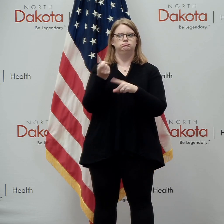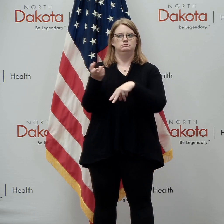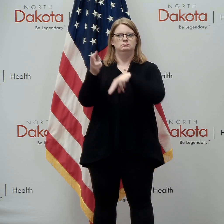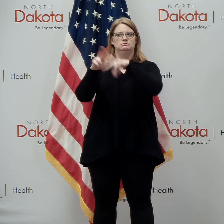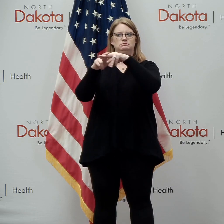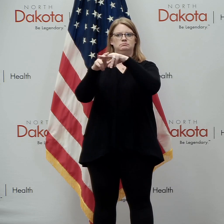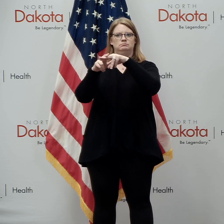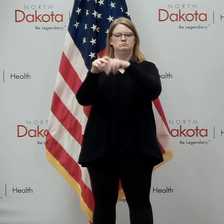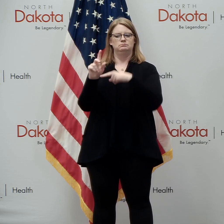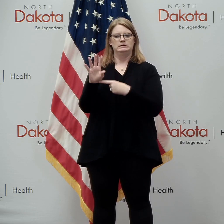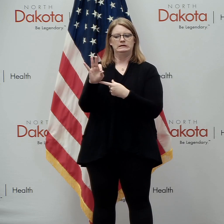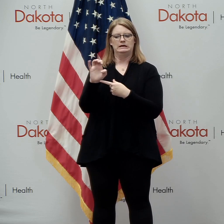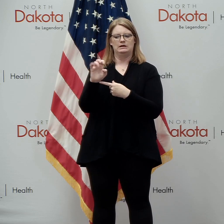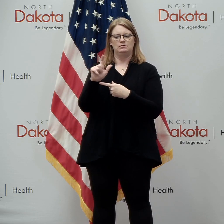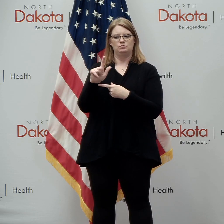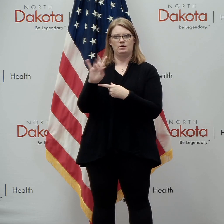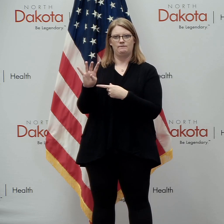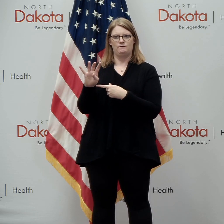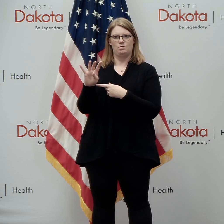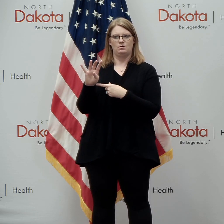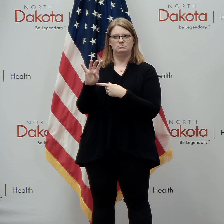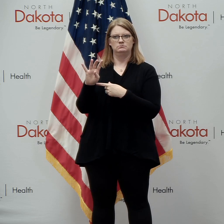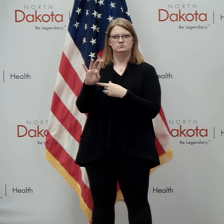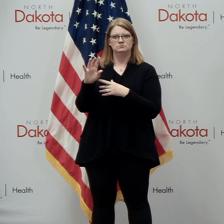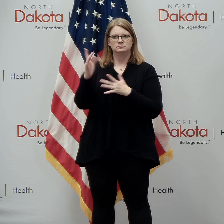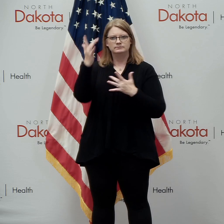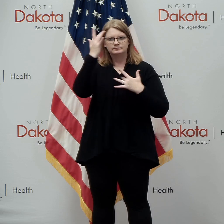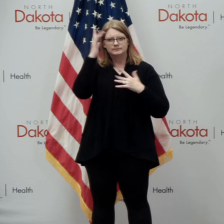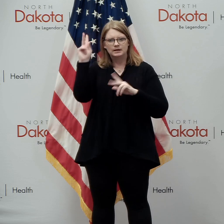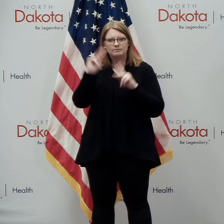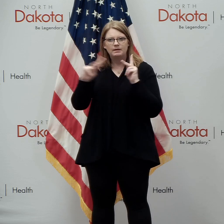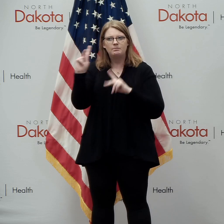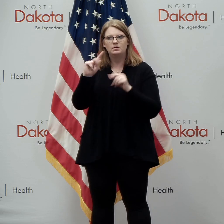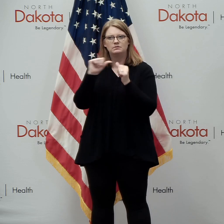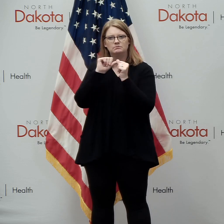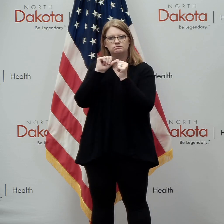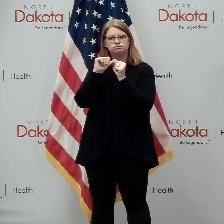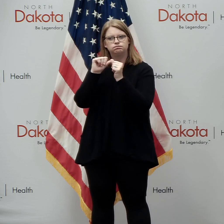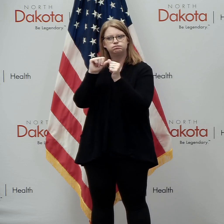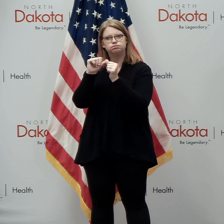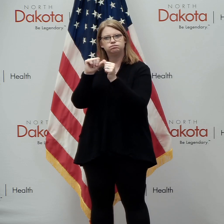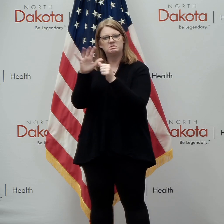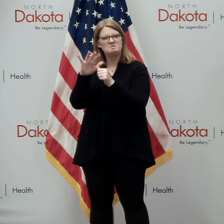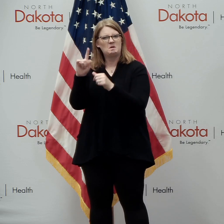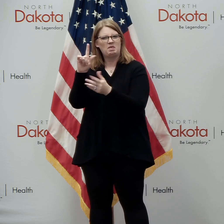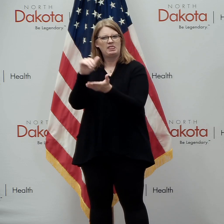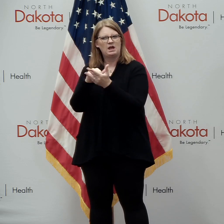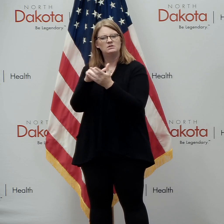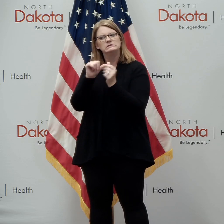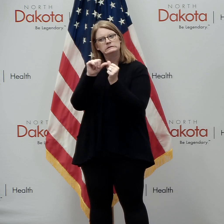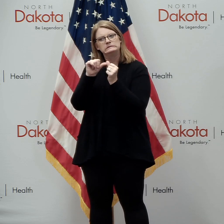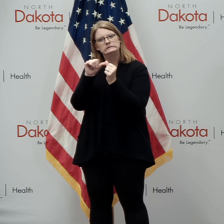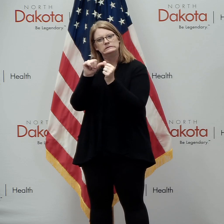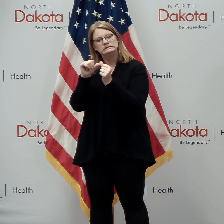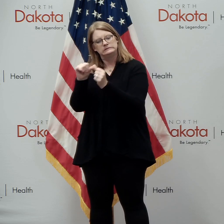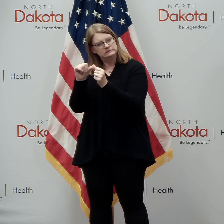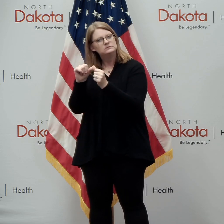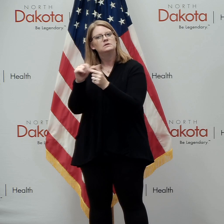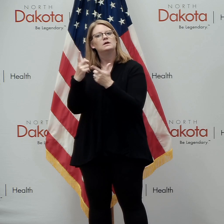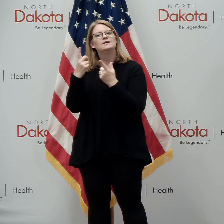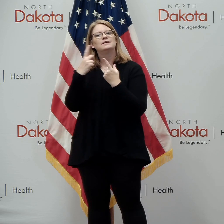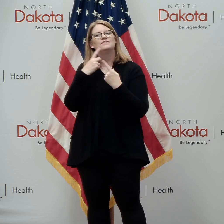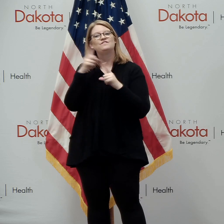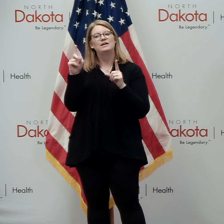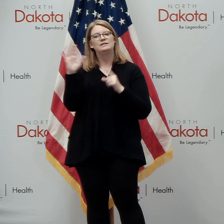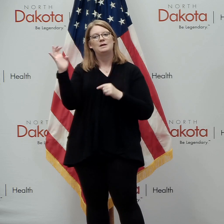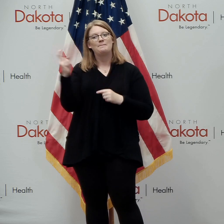about 924 active cases at the end of July, and then they held steady about the 1,000 range until about the time that we started